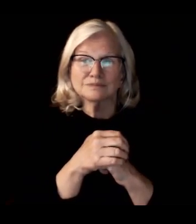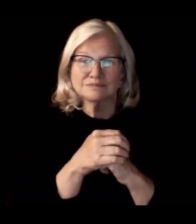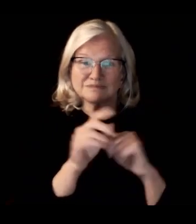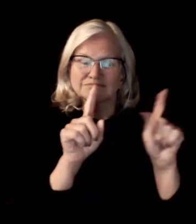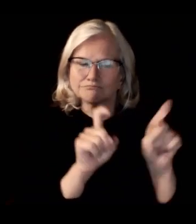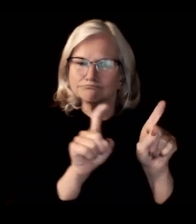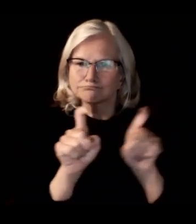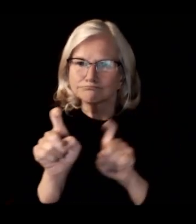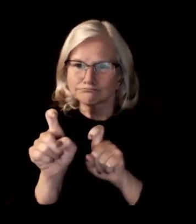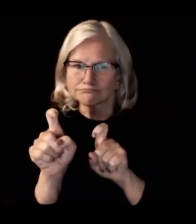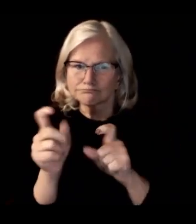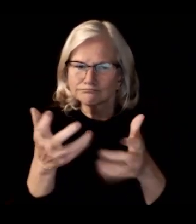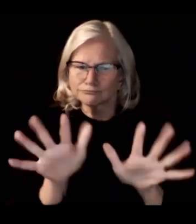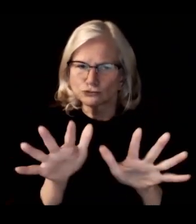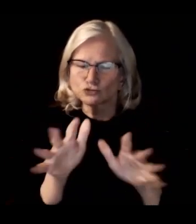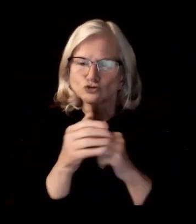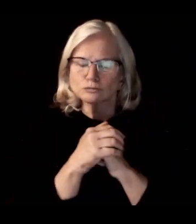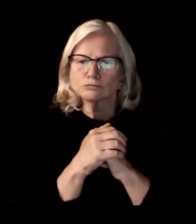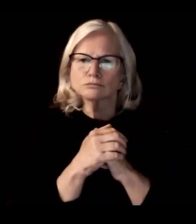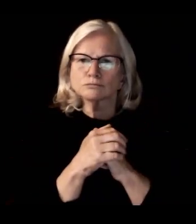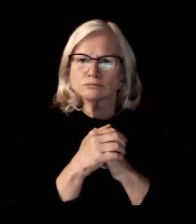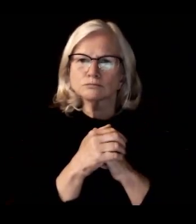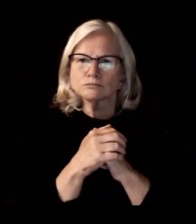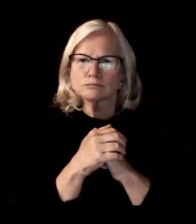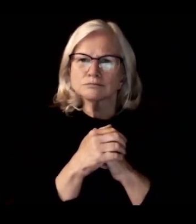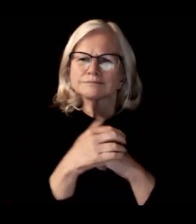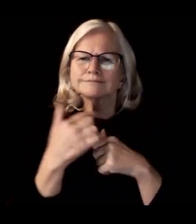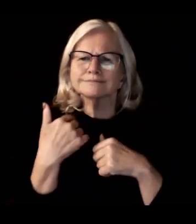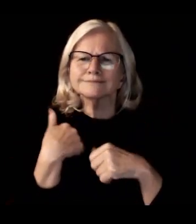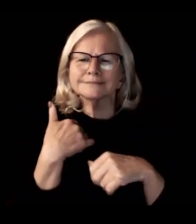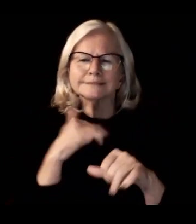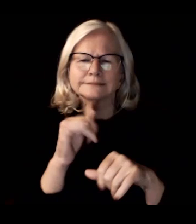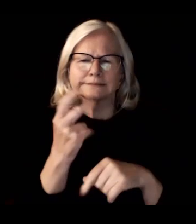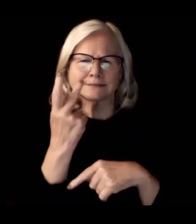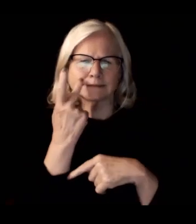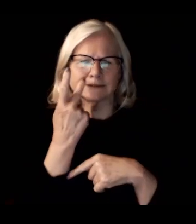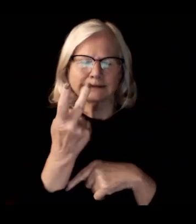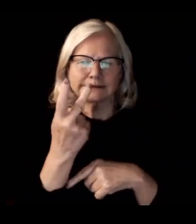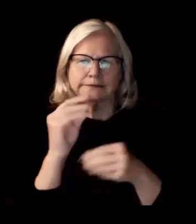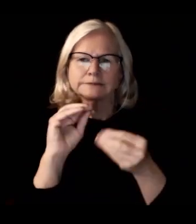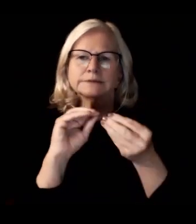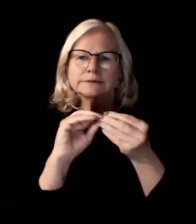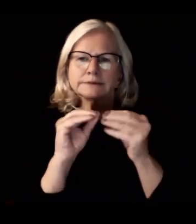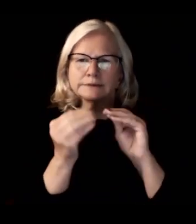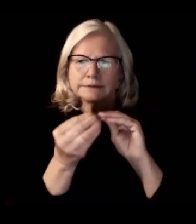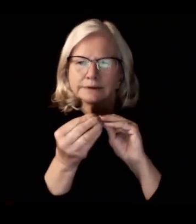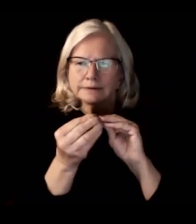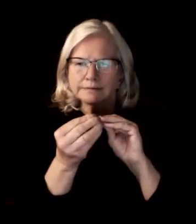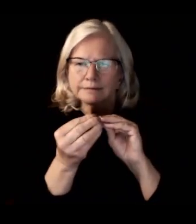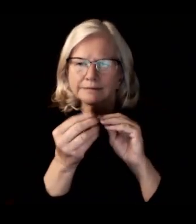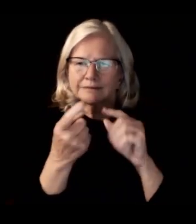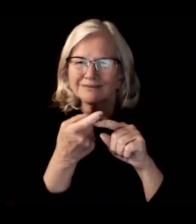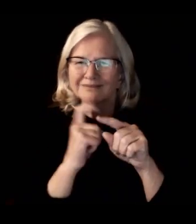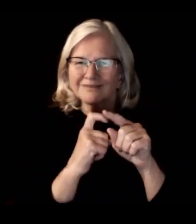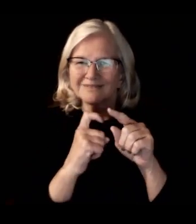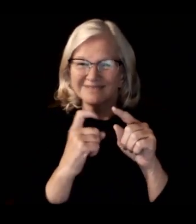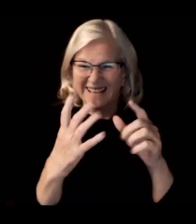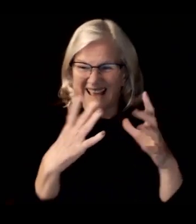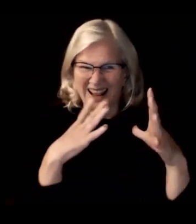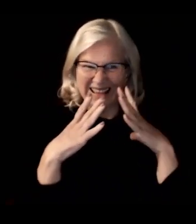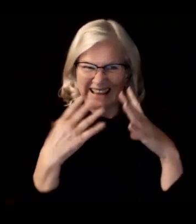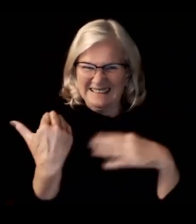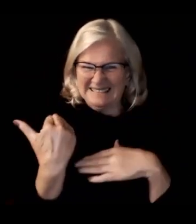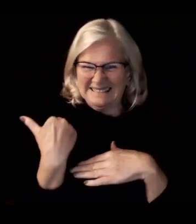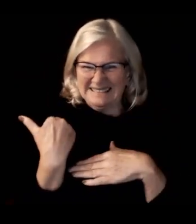5,373. We're still likely seeing depressed numbers from over the holiday weekend. The 7-day average